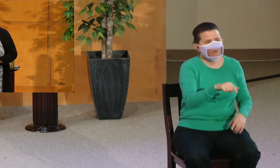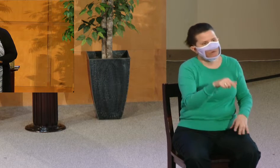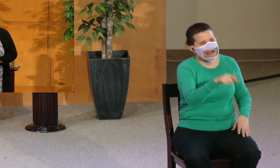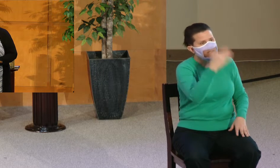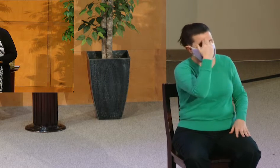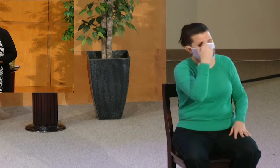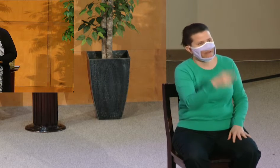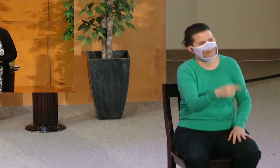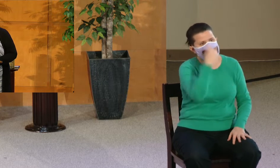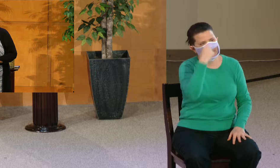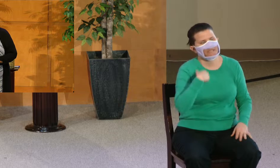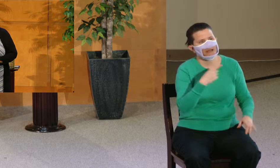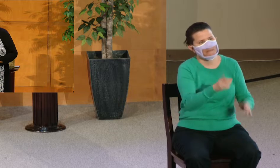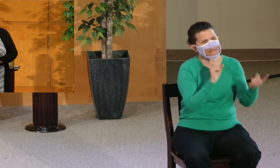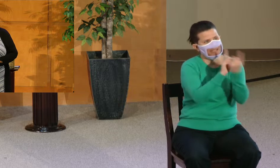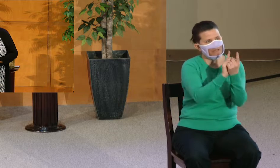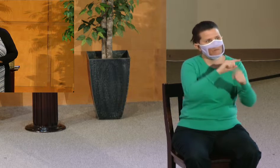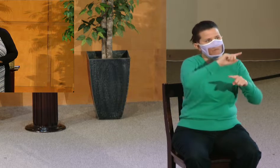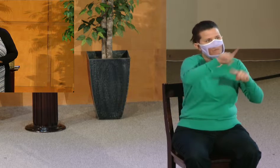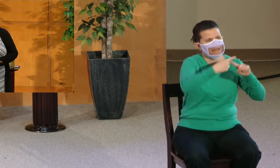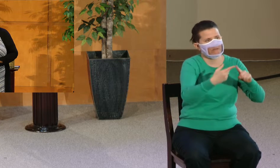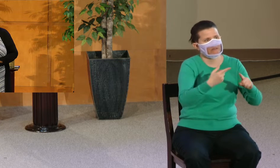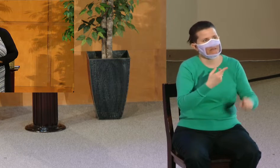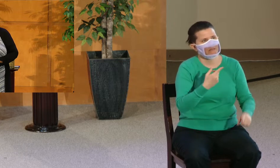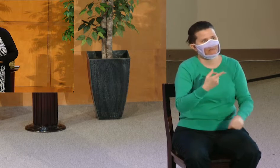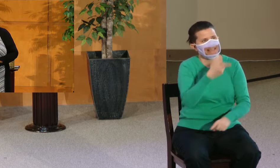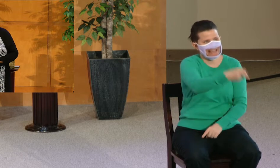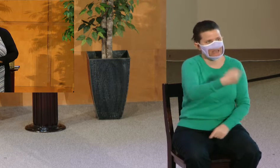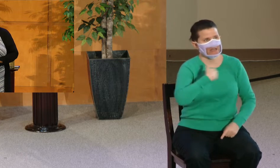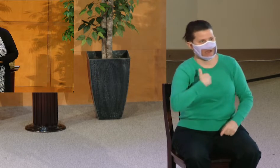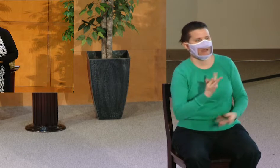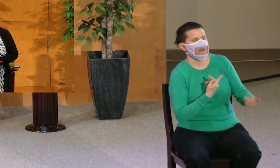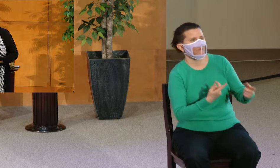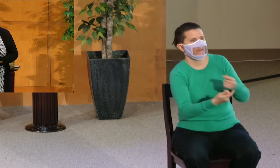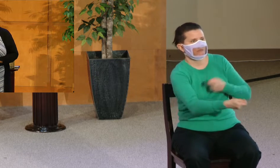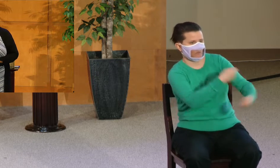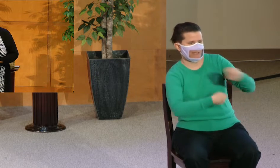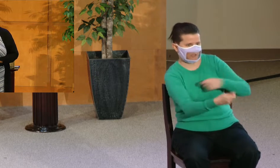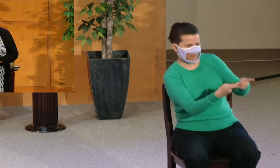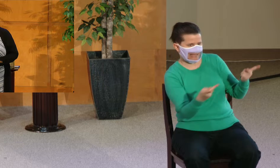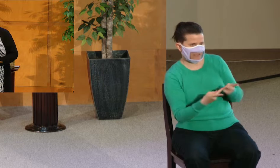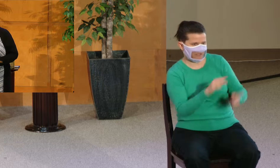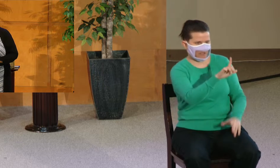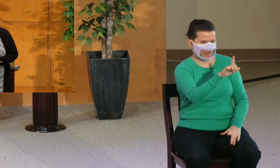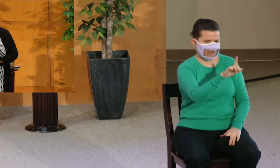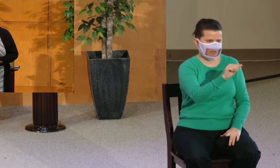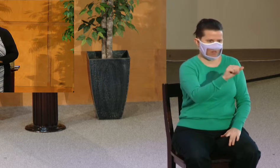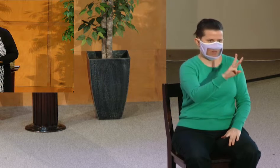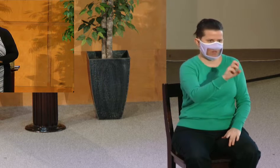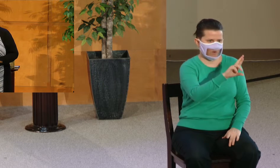and his wife, Edna, who's also a minister, really, really well. And I can tell you that David not only has